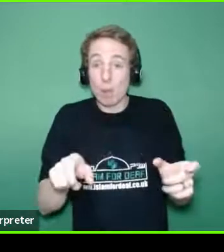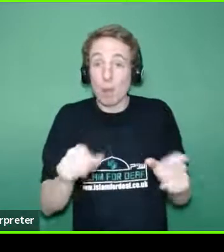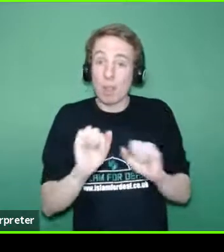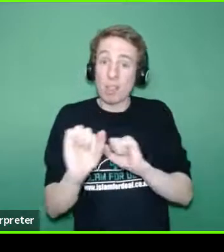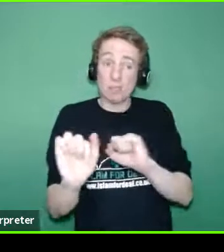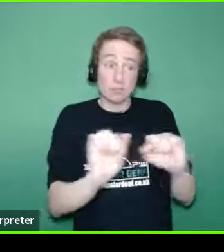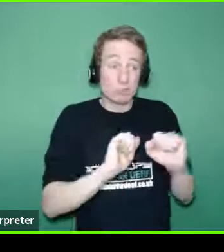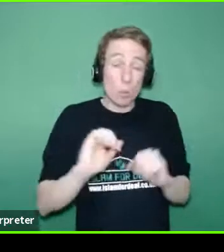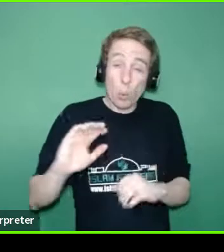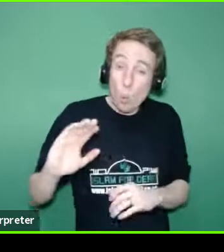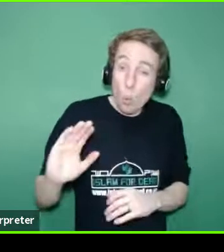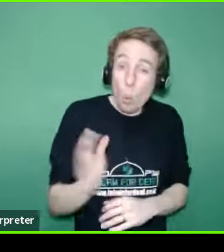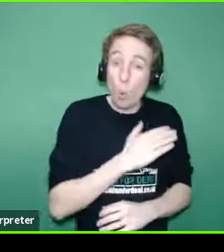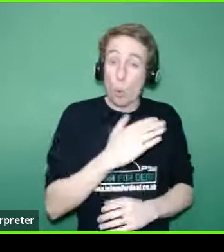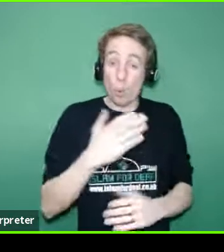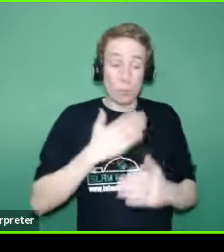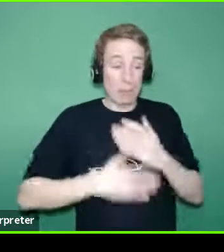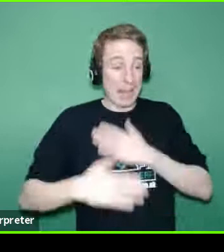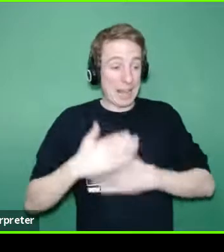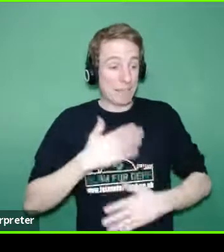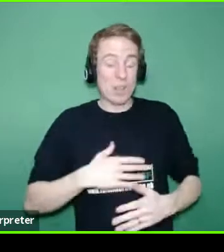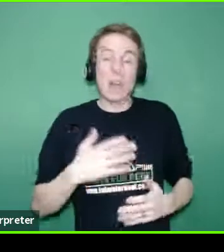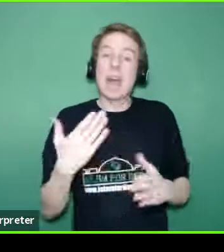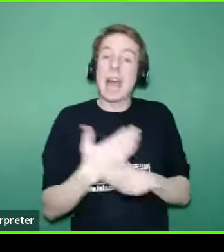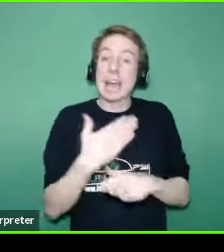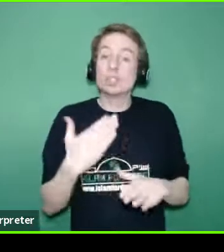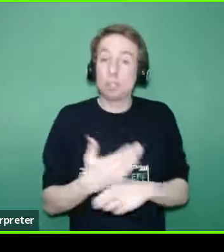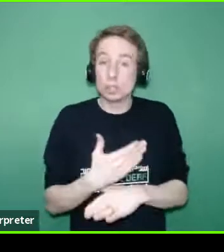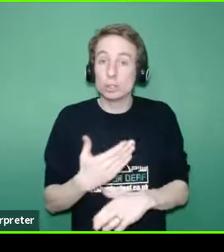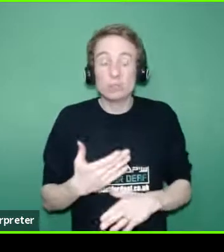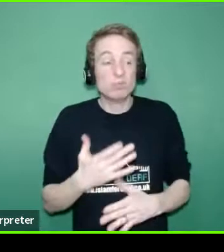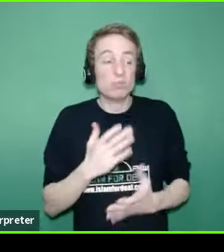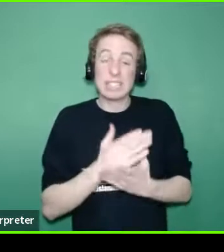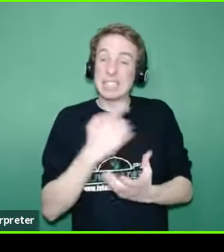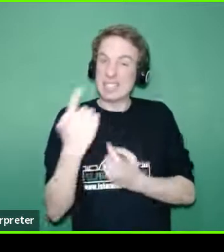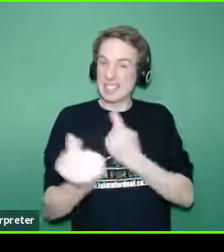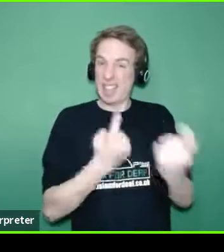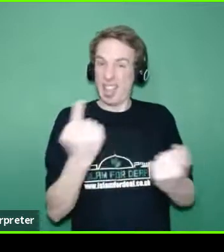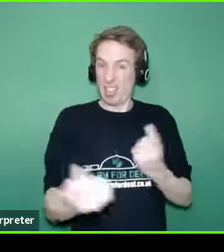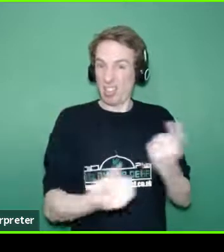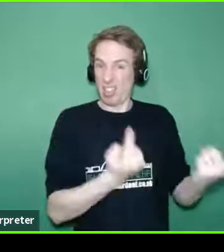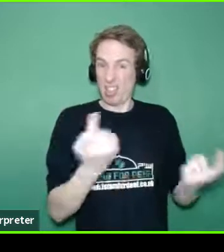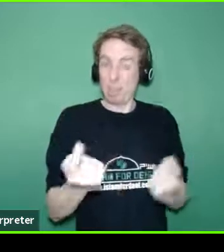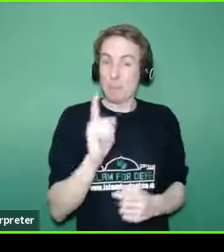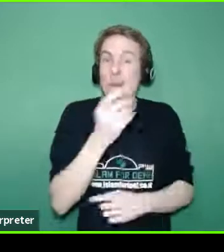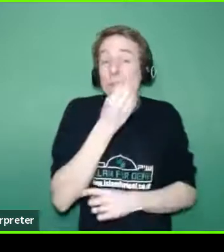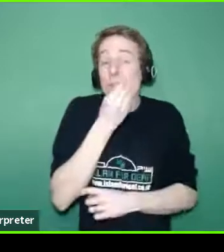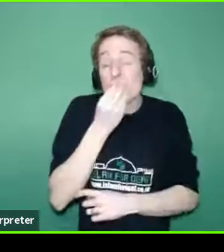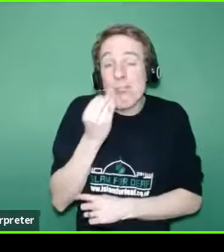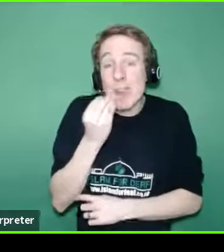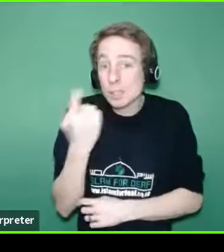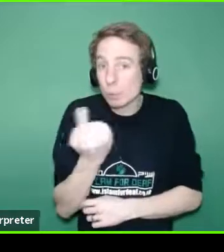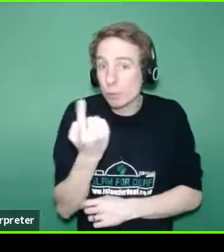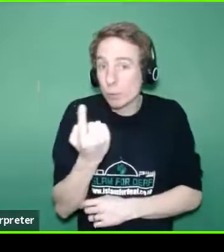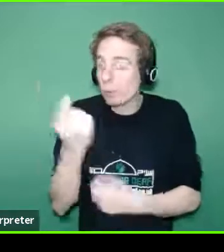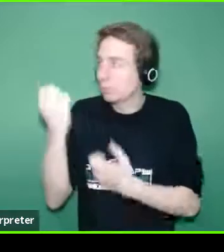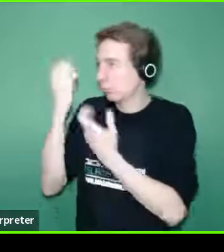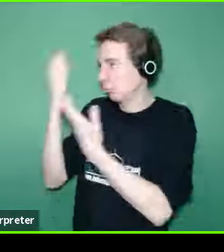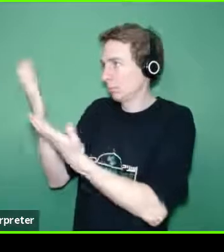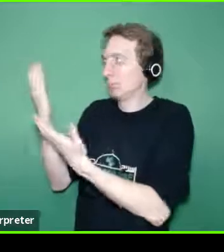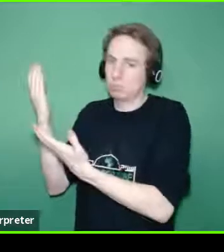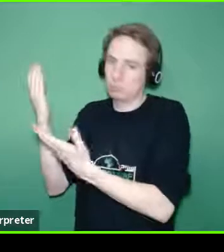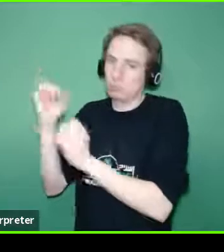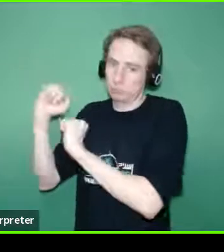for indeed it is for me. And the Prophet, peace and blessings be upon him, said that Allah said, and